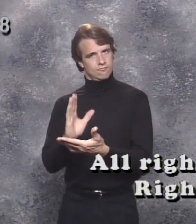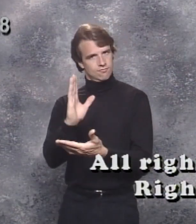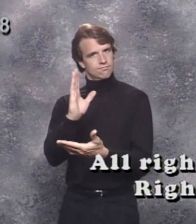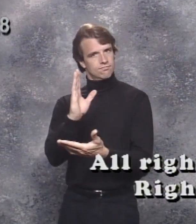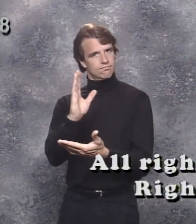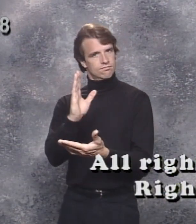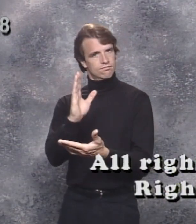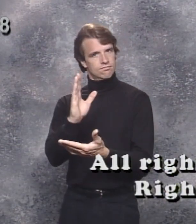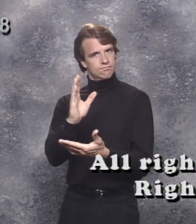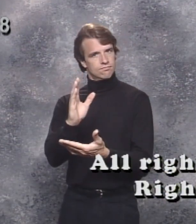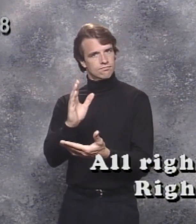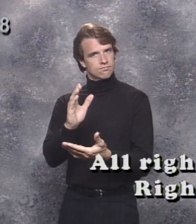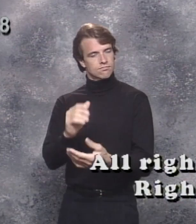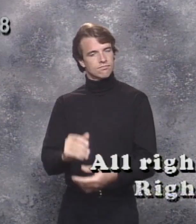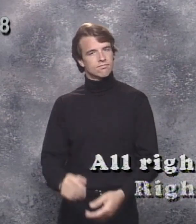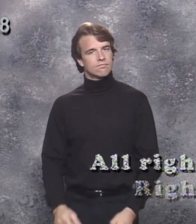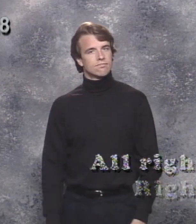All right, or rights.